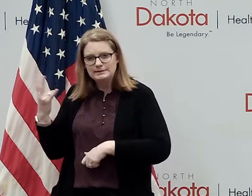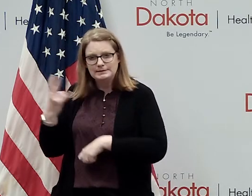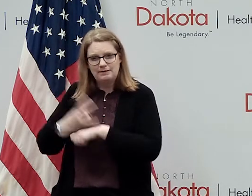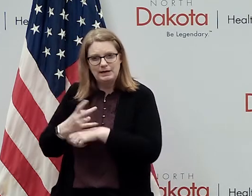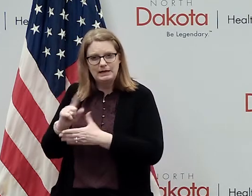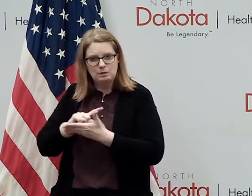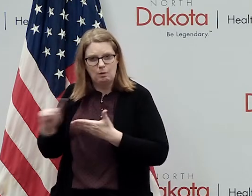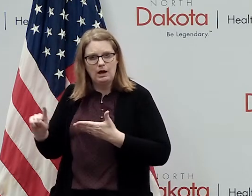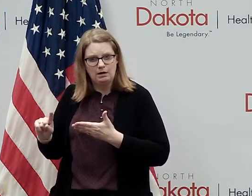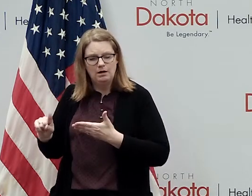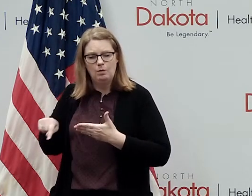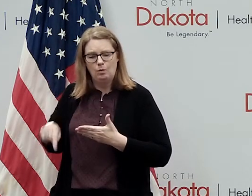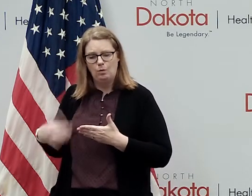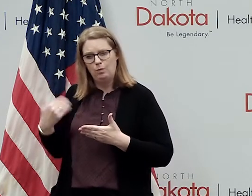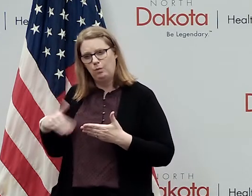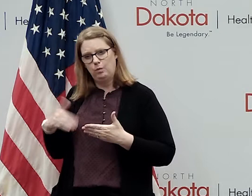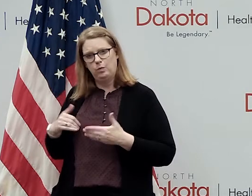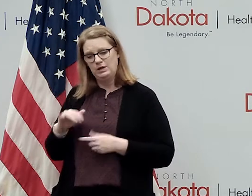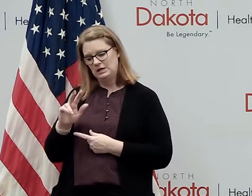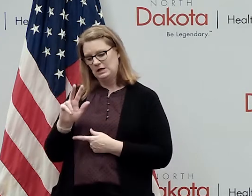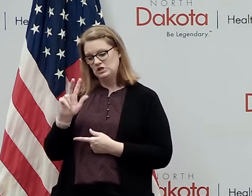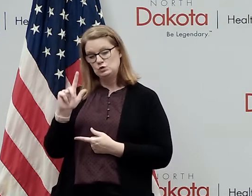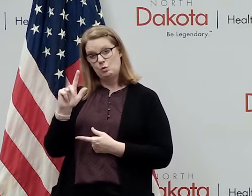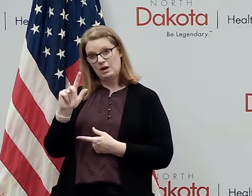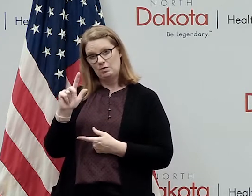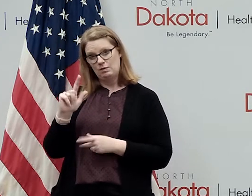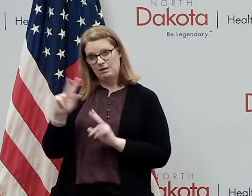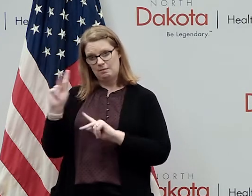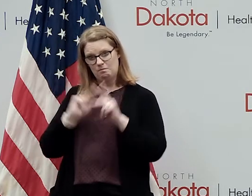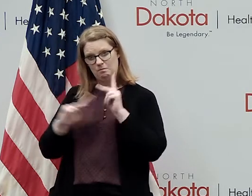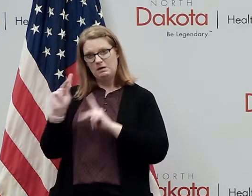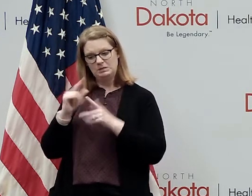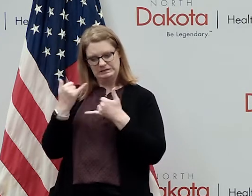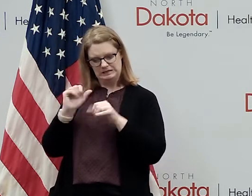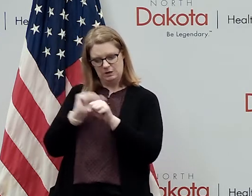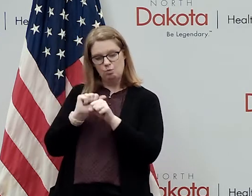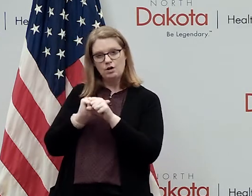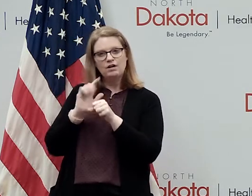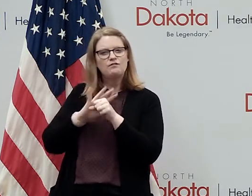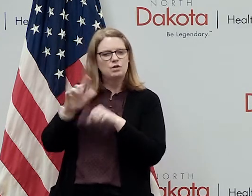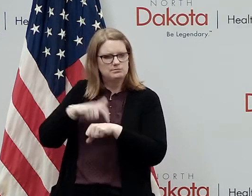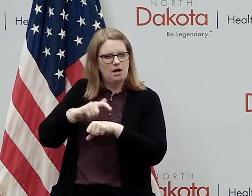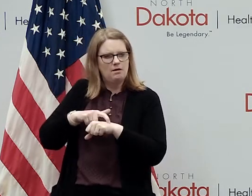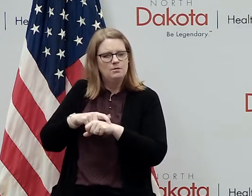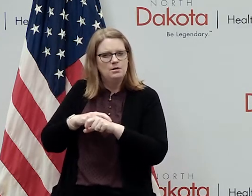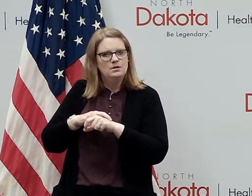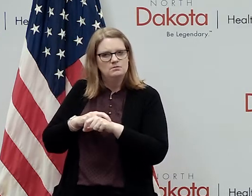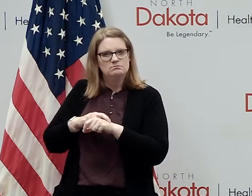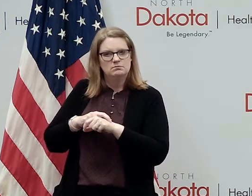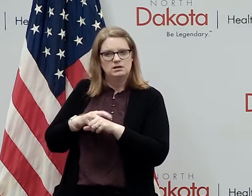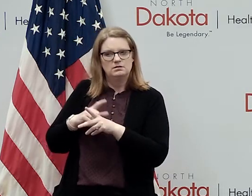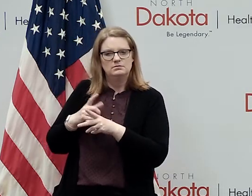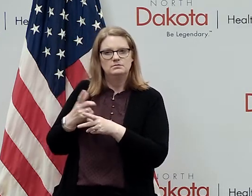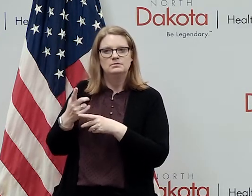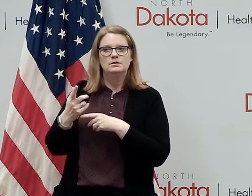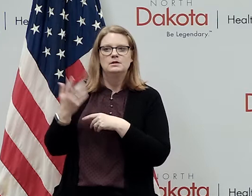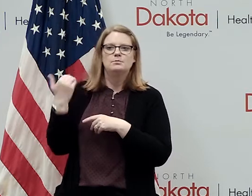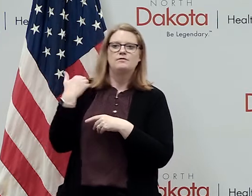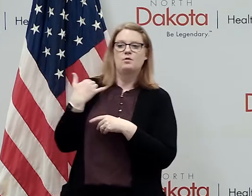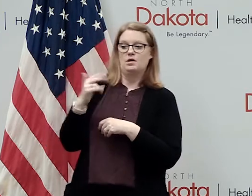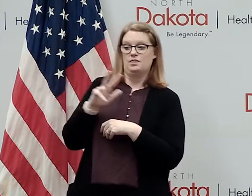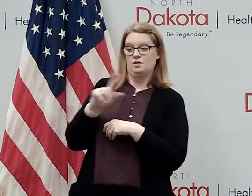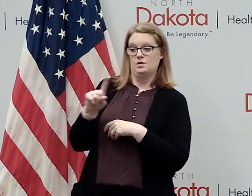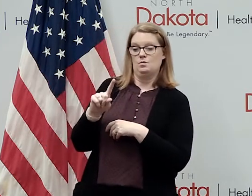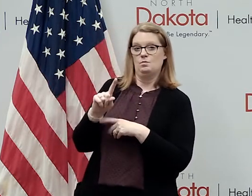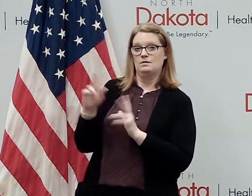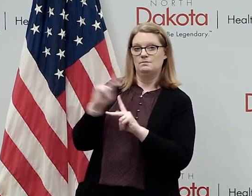Cass County. There are 23 individuals that are still working full-time in contact tracing. At the peak, we had 31